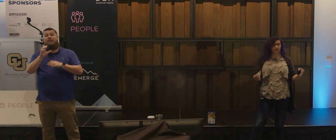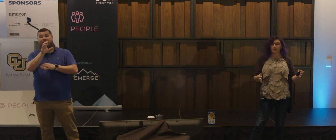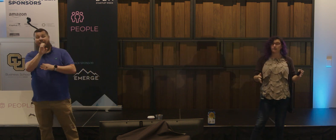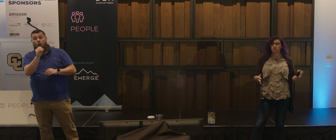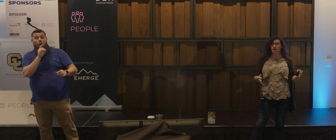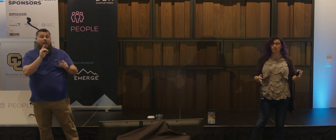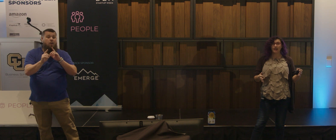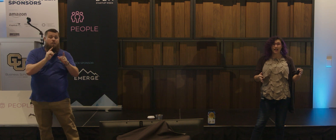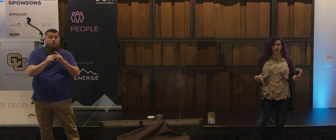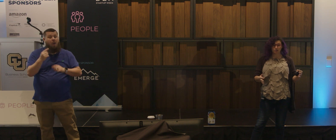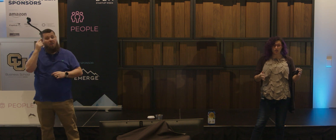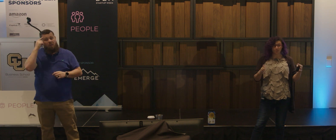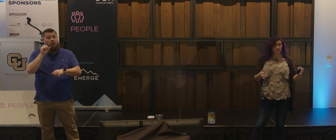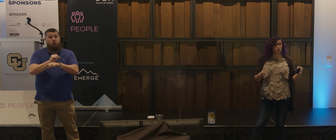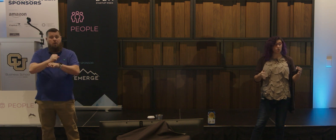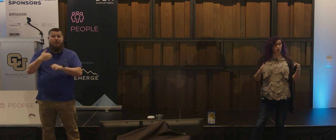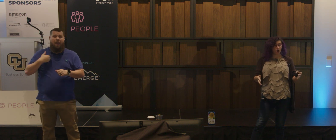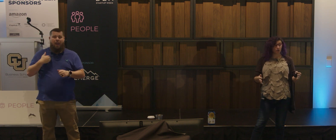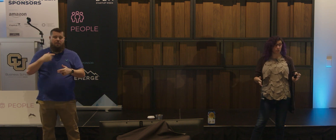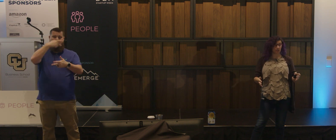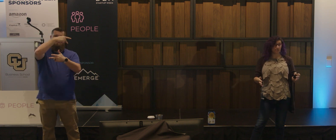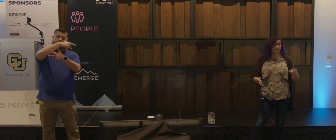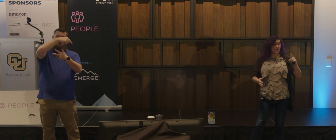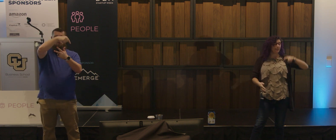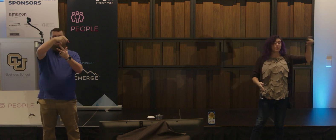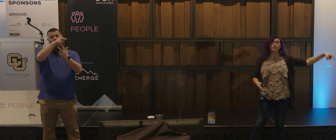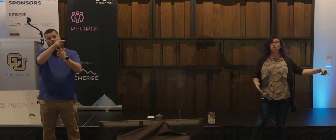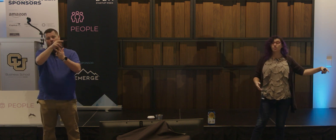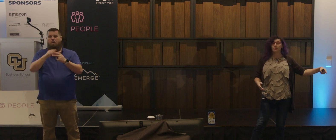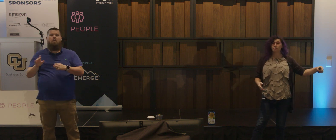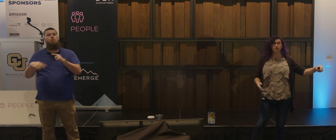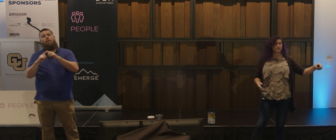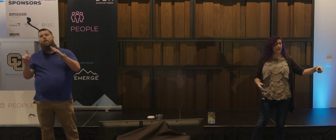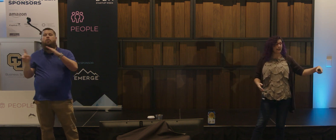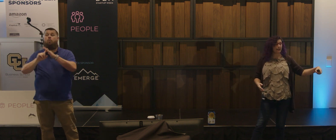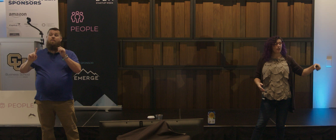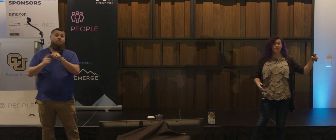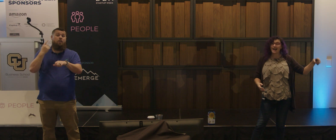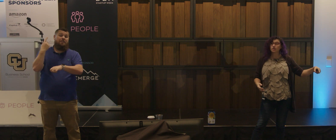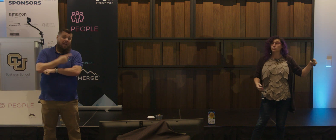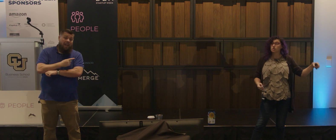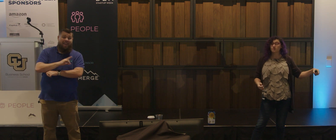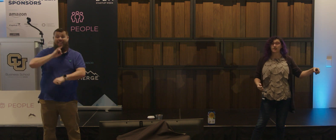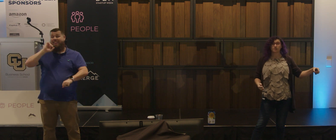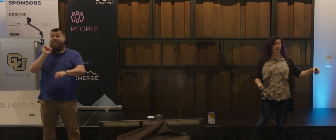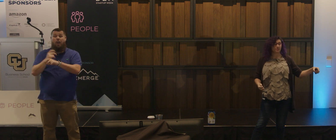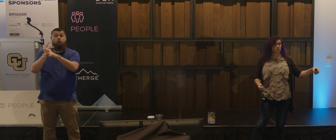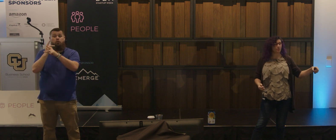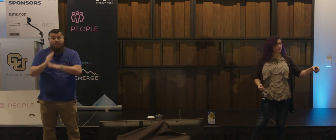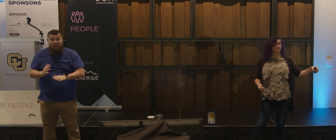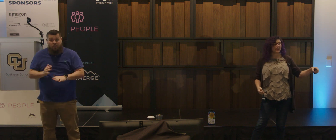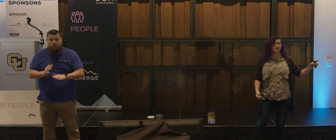them thinking that the job has P, Q, and R duties, and then when they show up on the first day, the actual supervisor